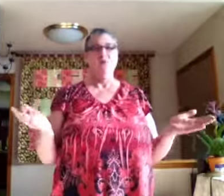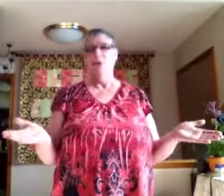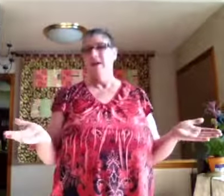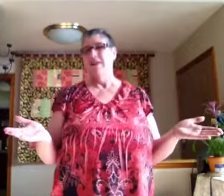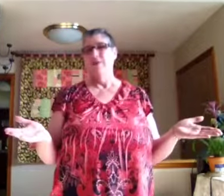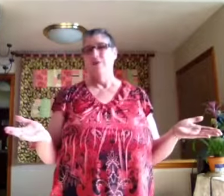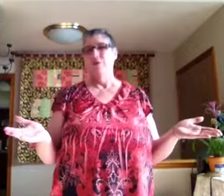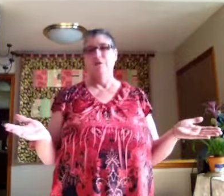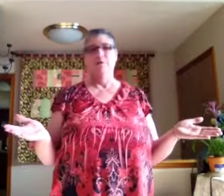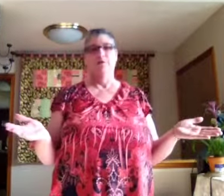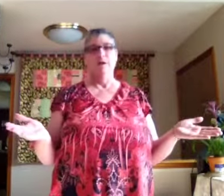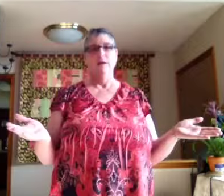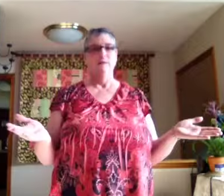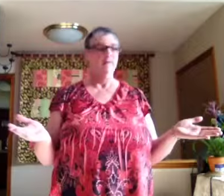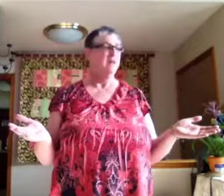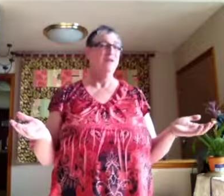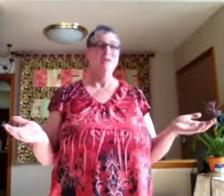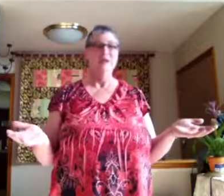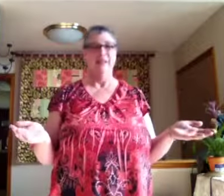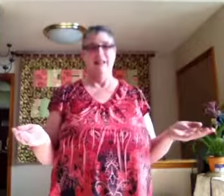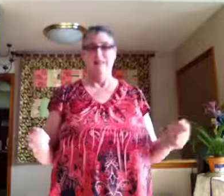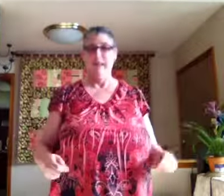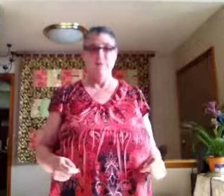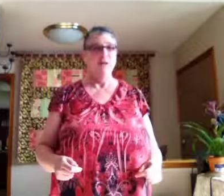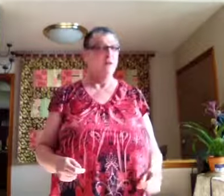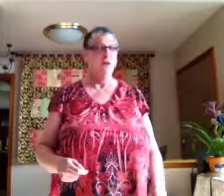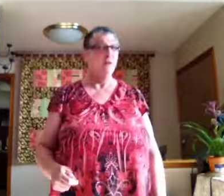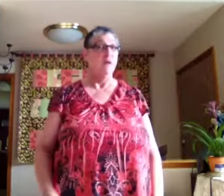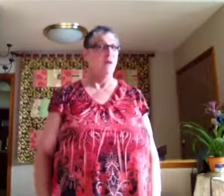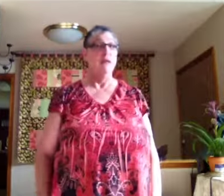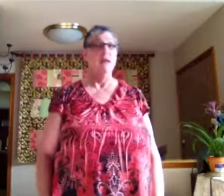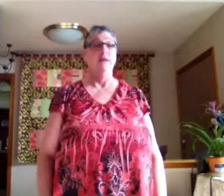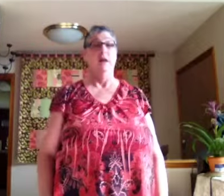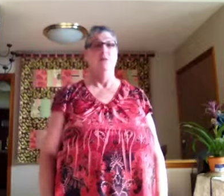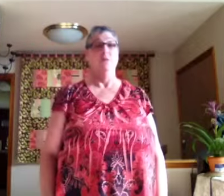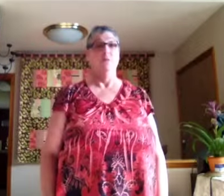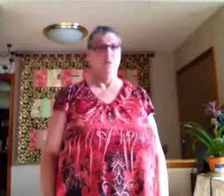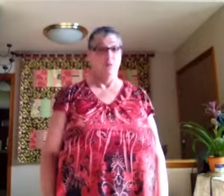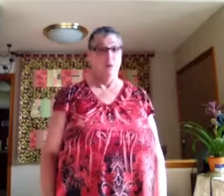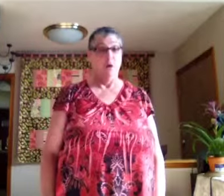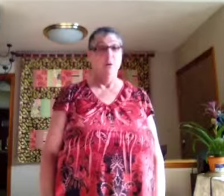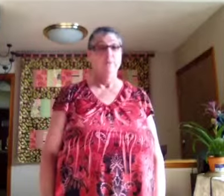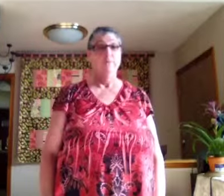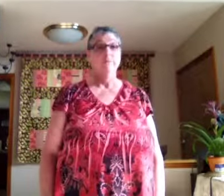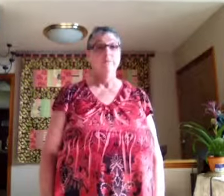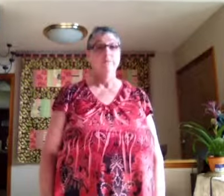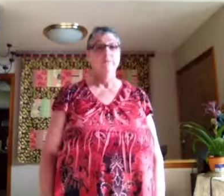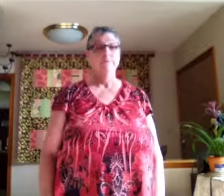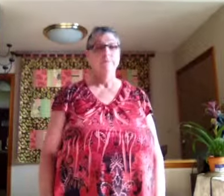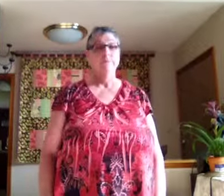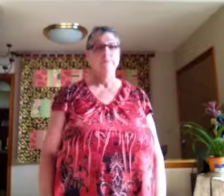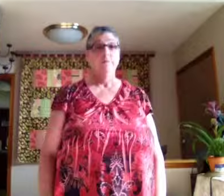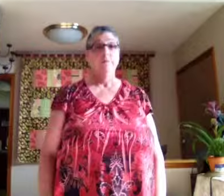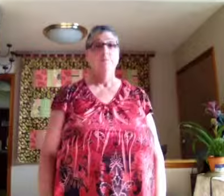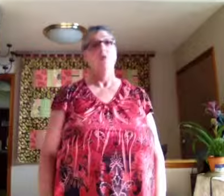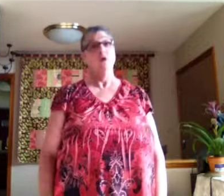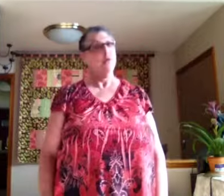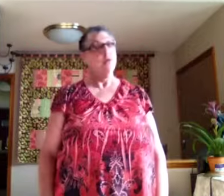Before Nathan told the story, do you think that David knew that what he had done was wrong? Do you think